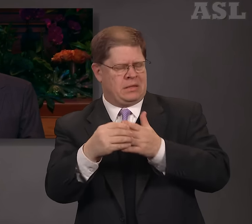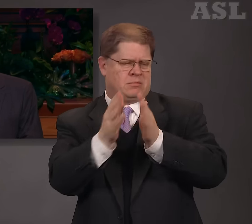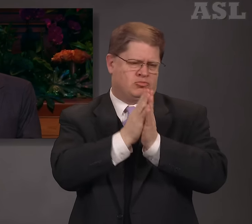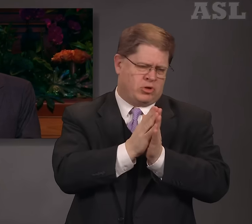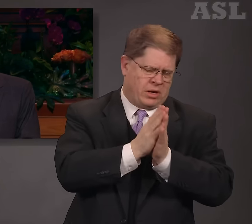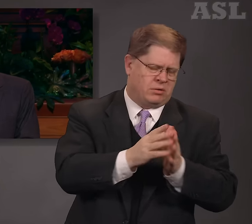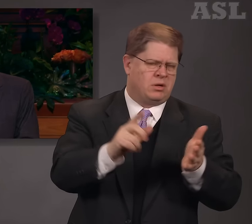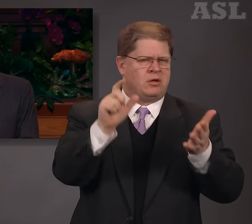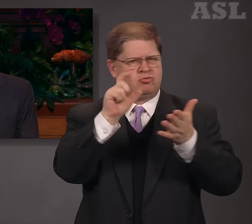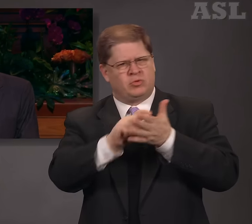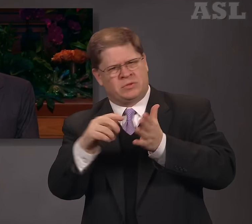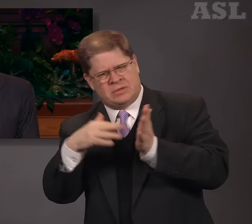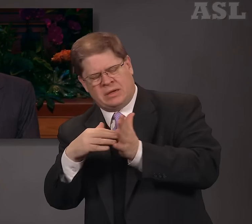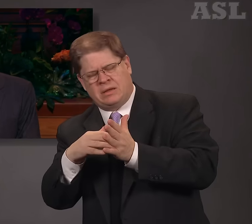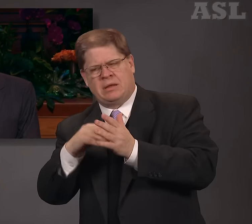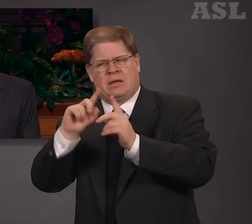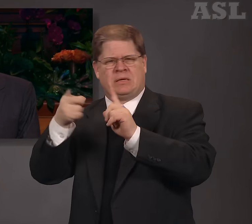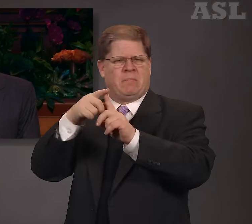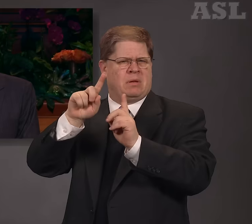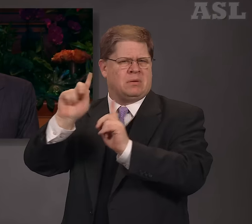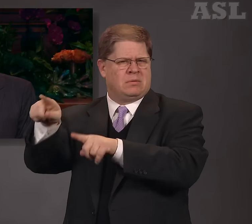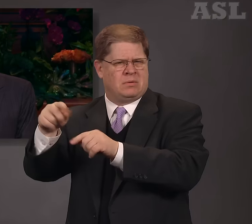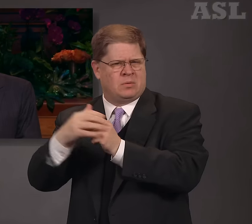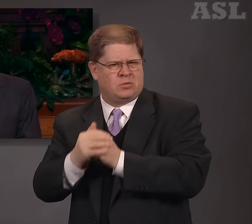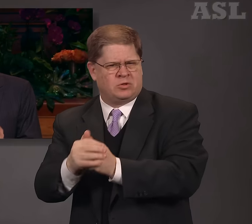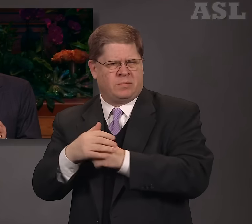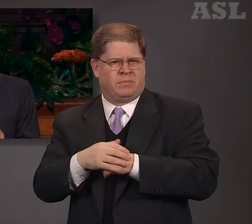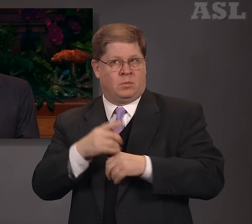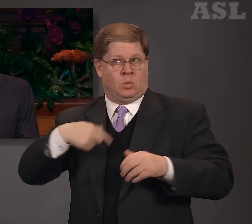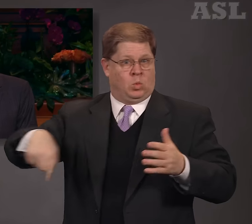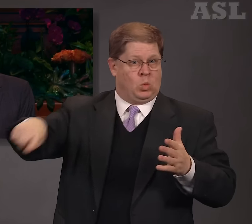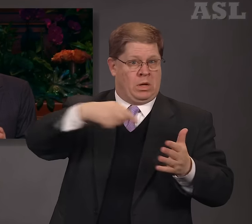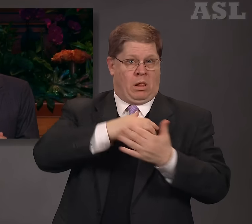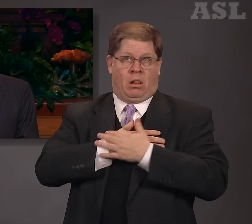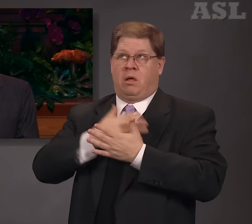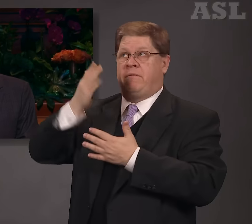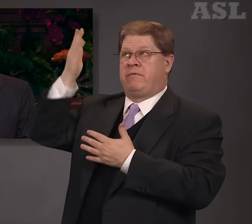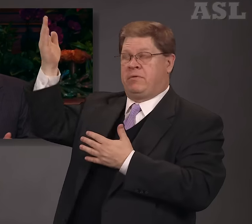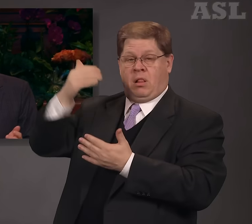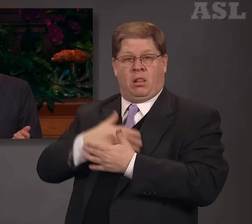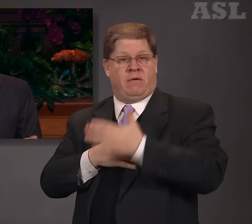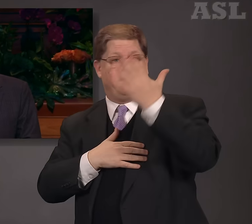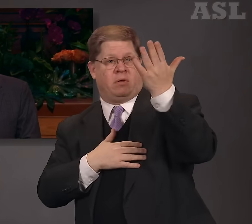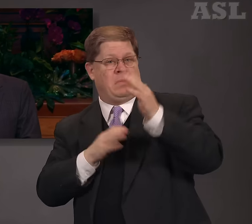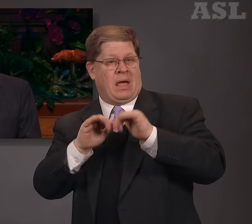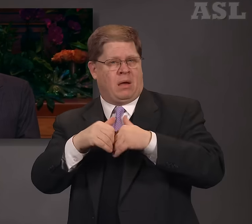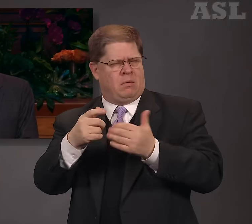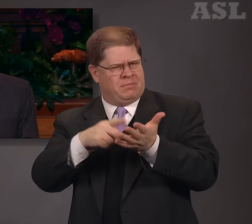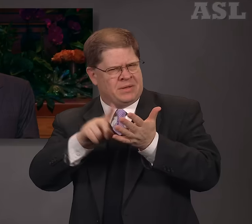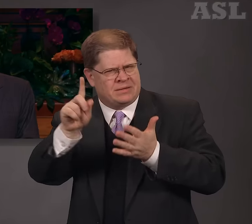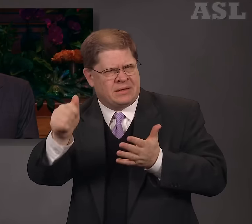prayer, scripture study, and temple worship. We love the Father and the Son through the payment of